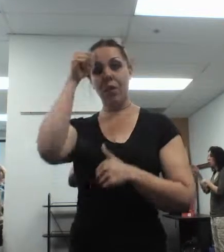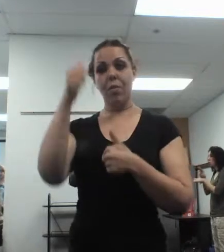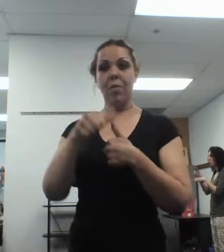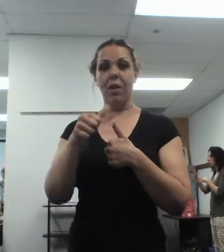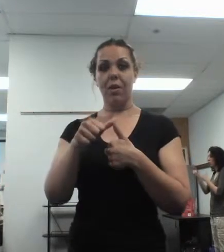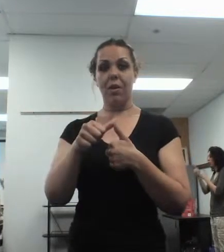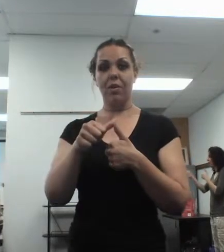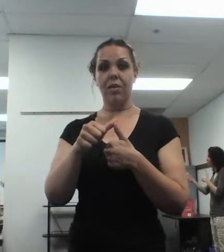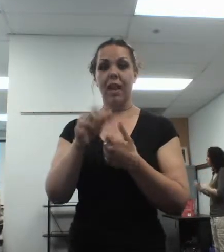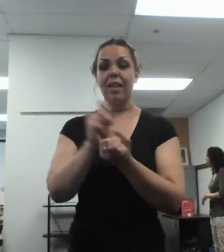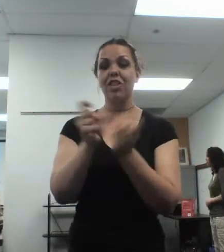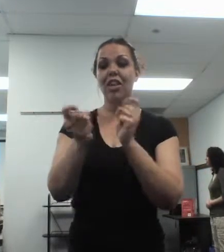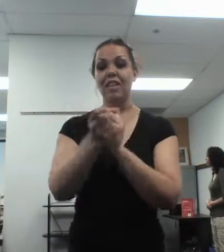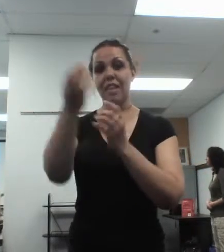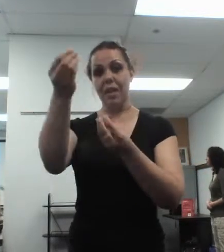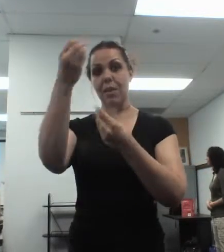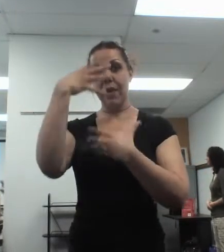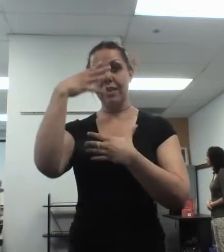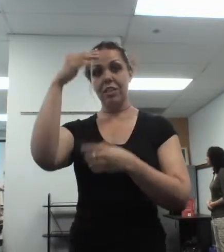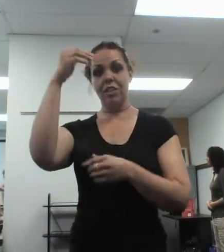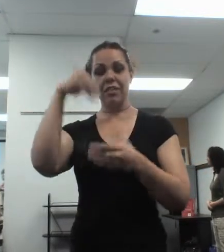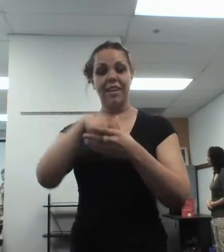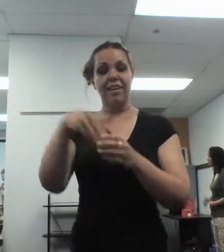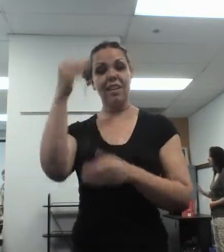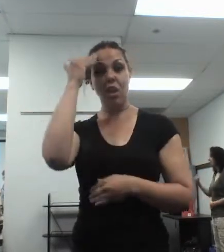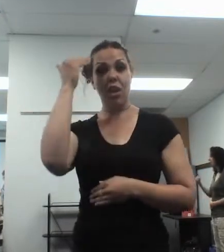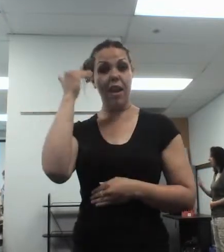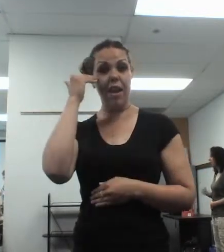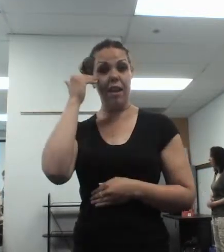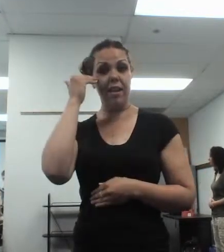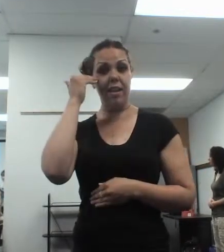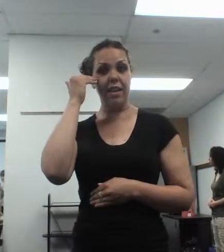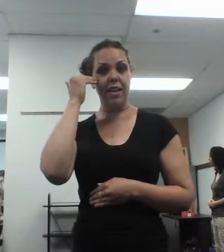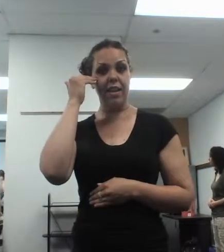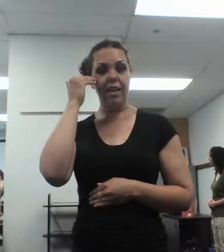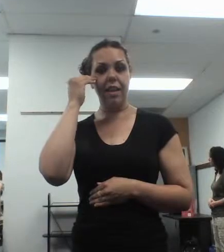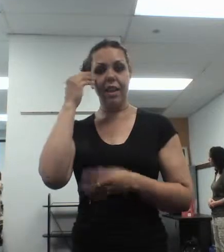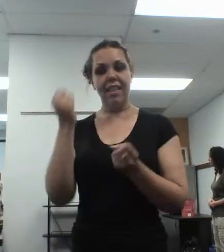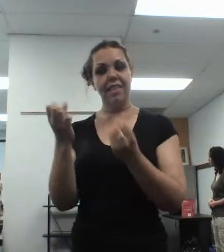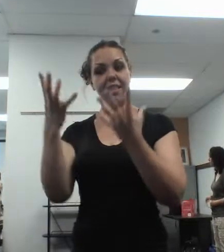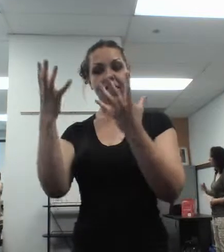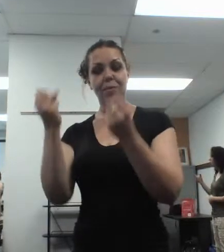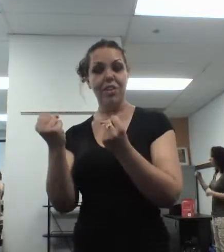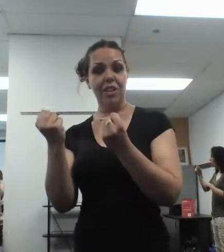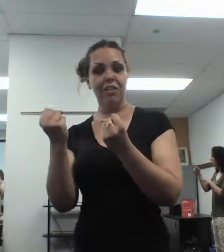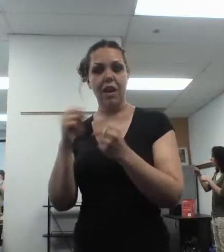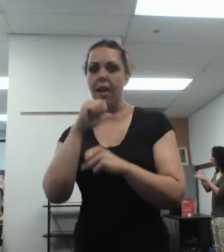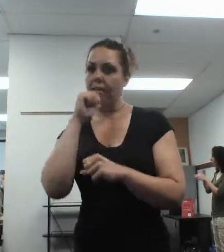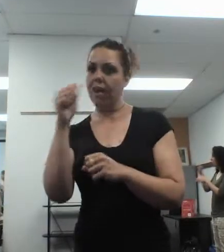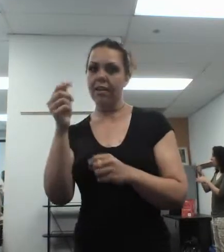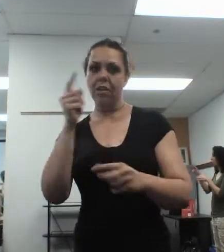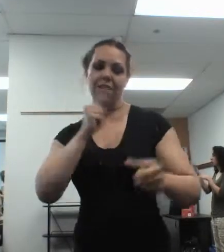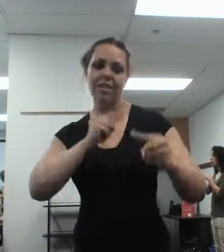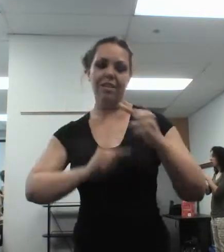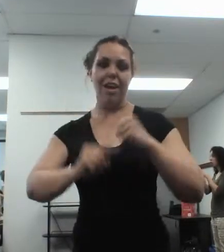head, you won't get choppy. It'll come out nice and smooth. Any questions about that? We're good? Okay.